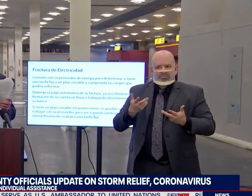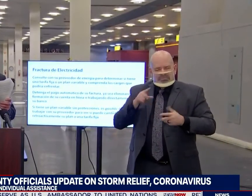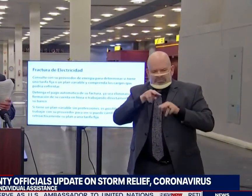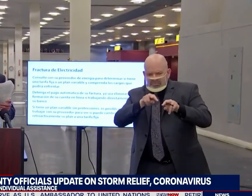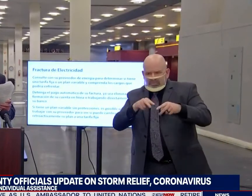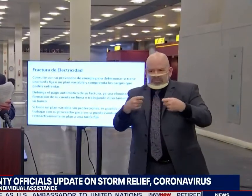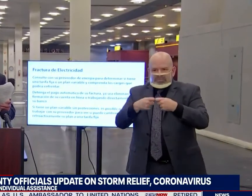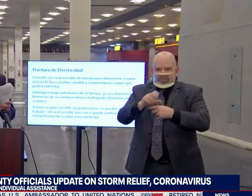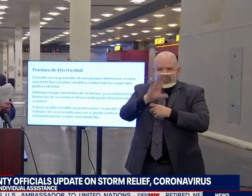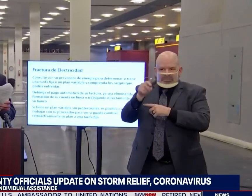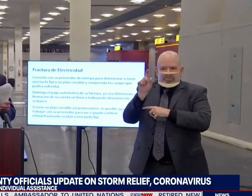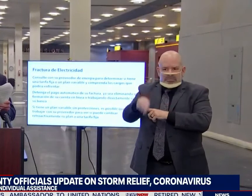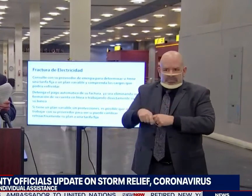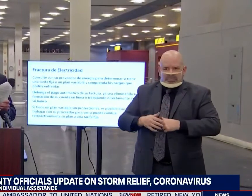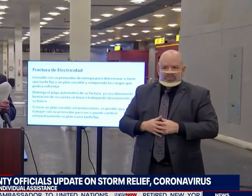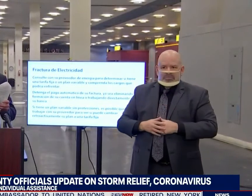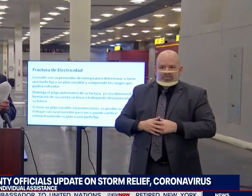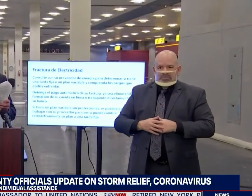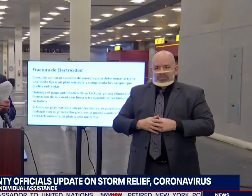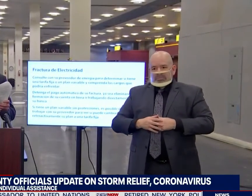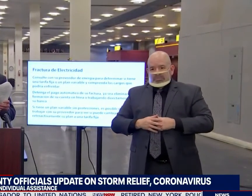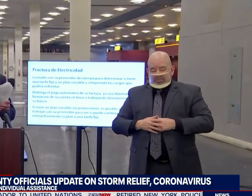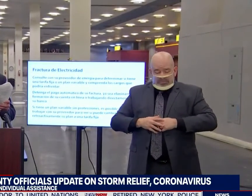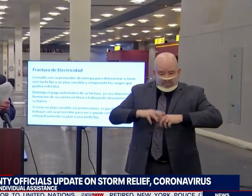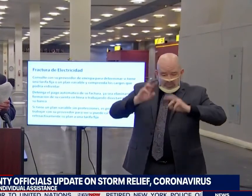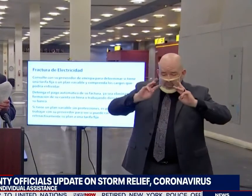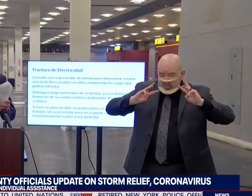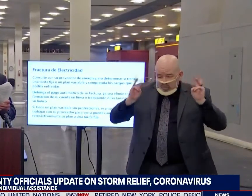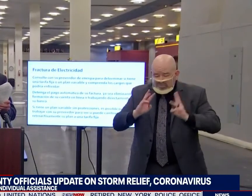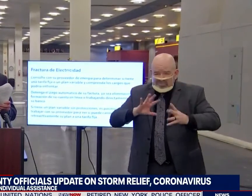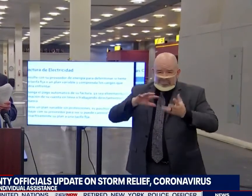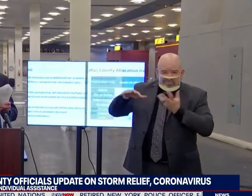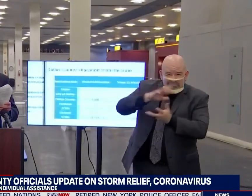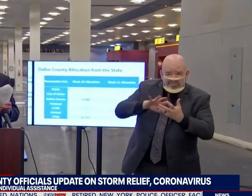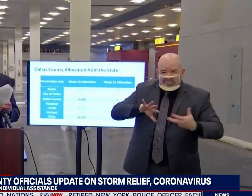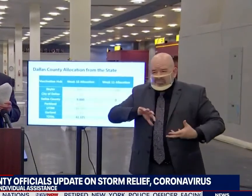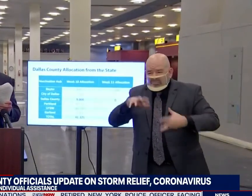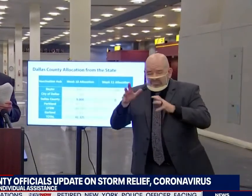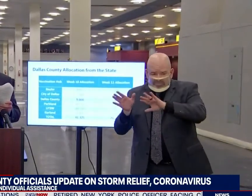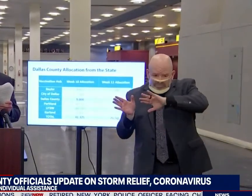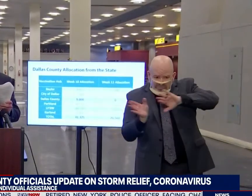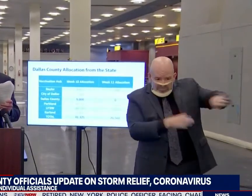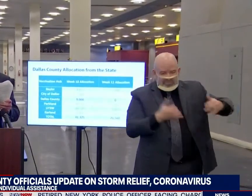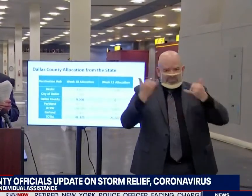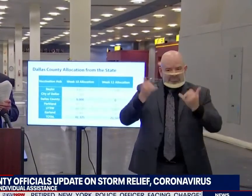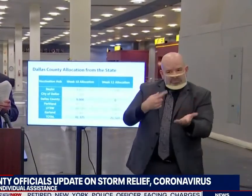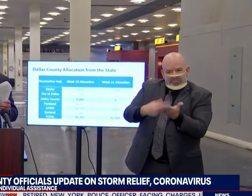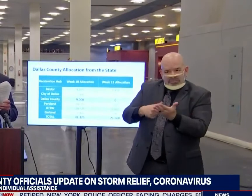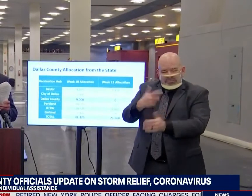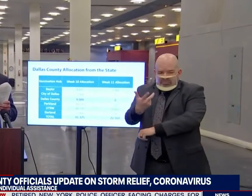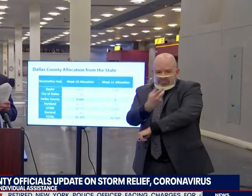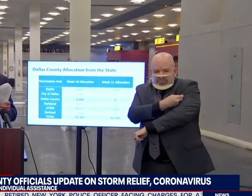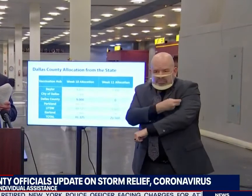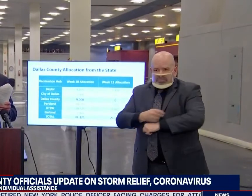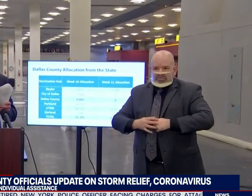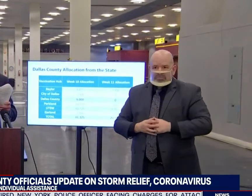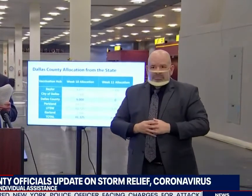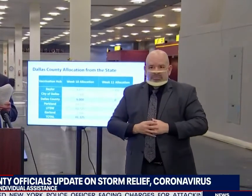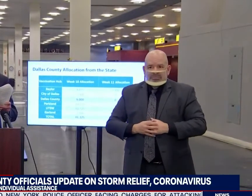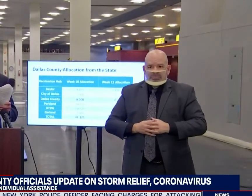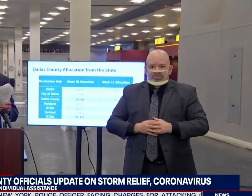vaccines. We've got a lot of news on vaccines and we're we're going to be operating um a new program starting